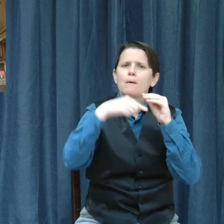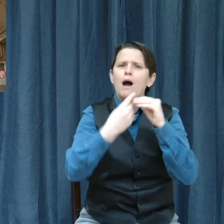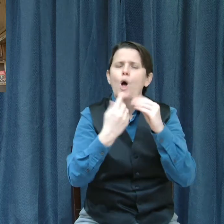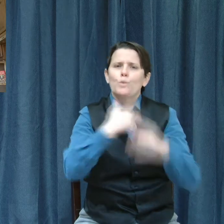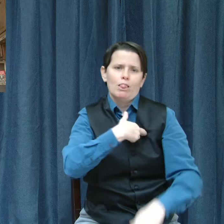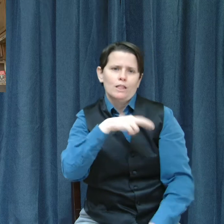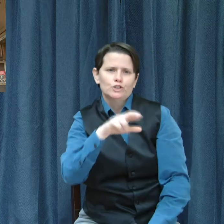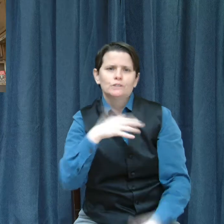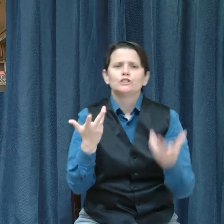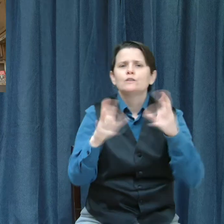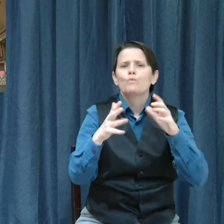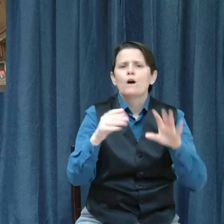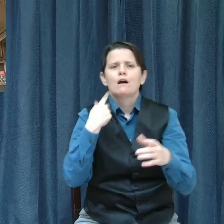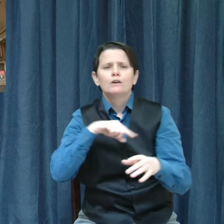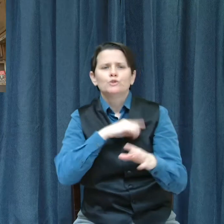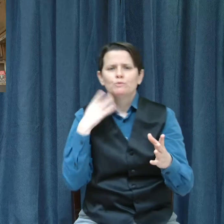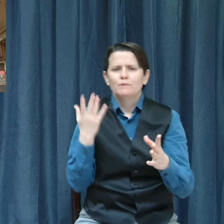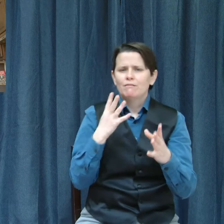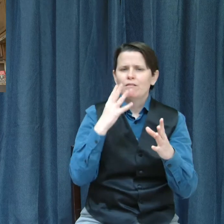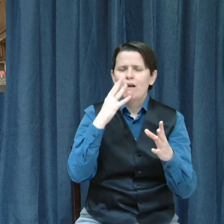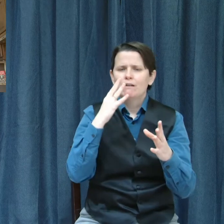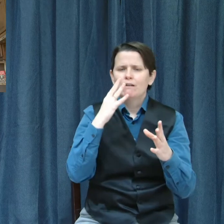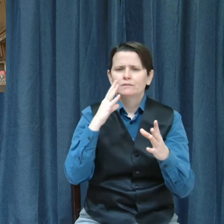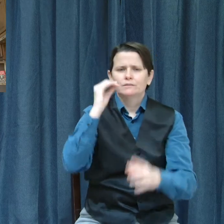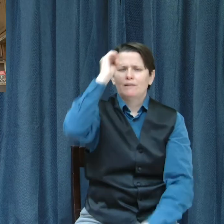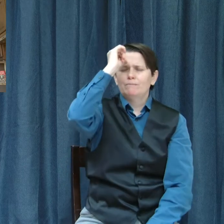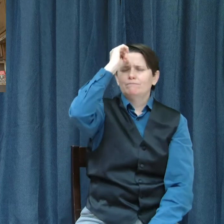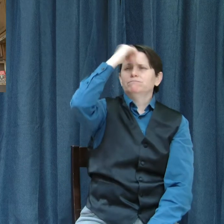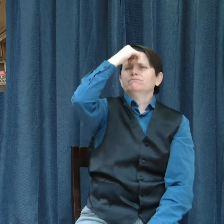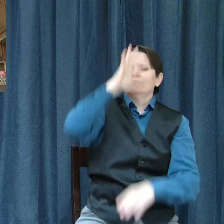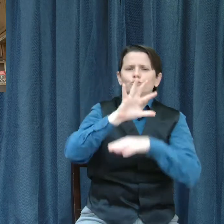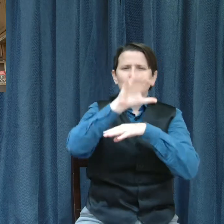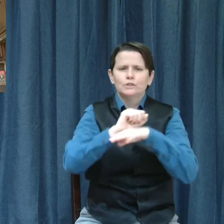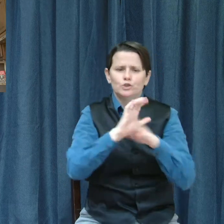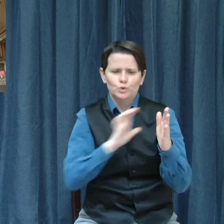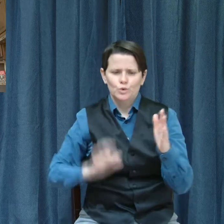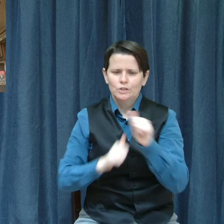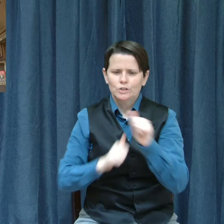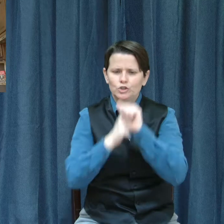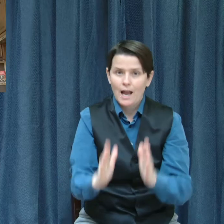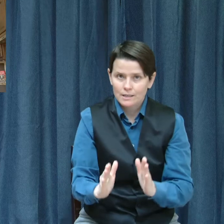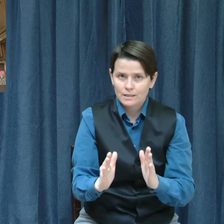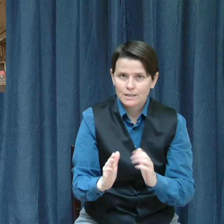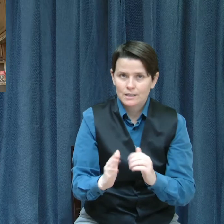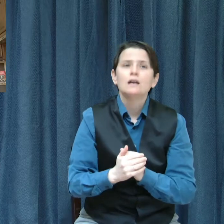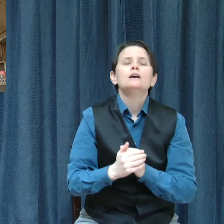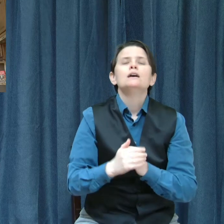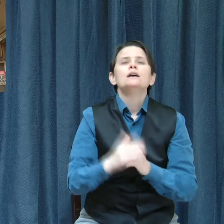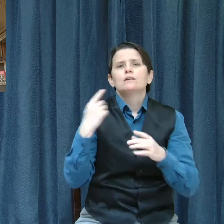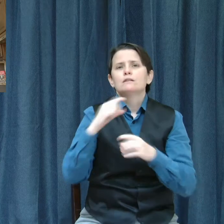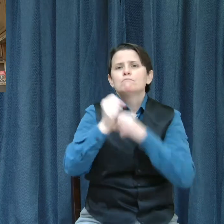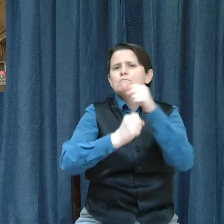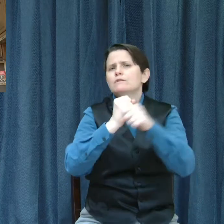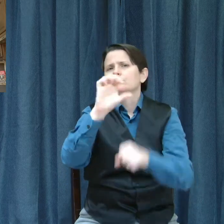become indoctrinated in traditional Christianity. And in the 1980s,